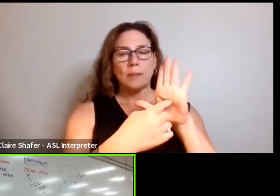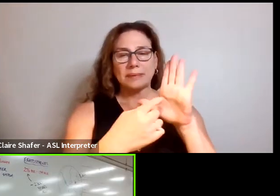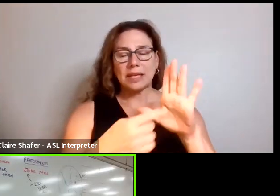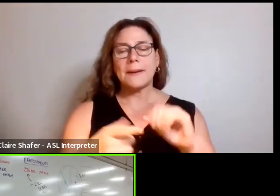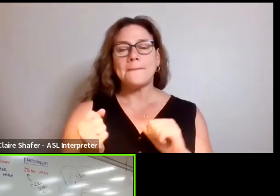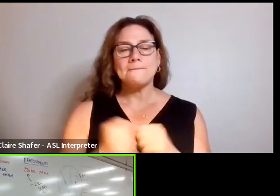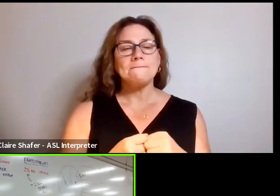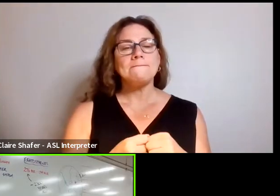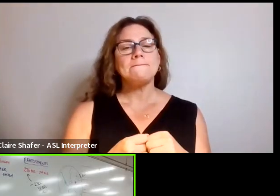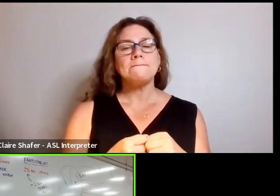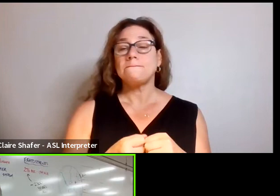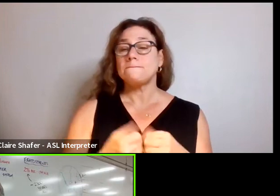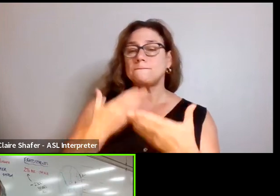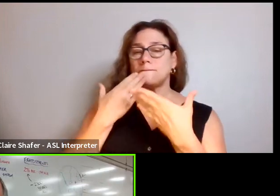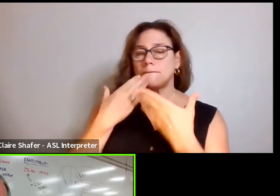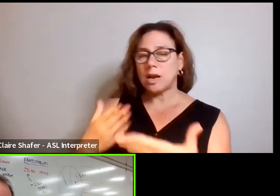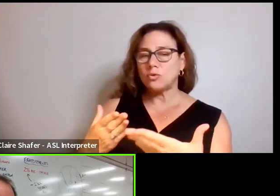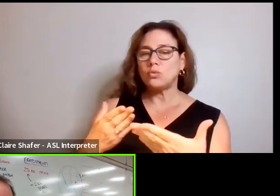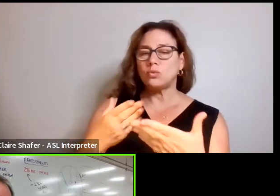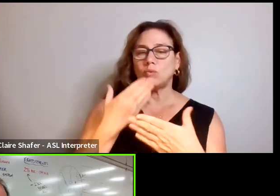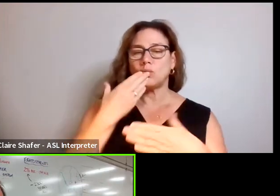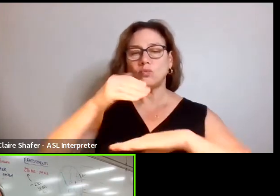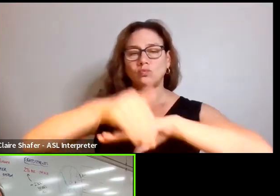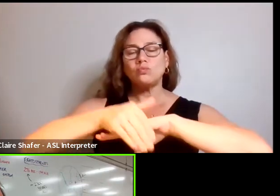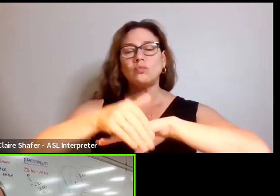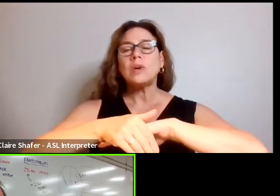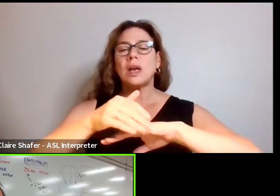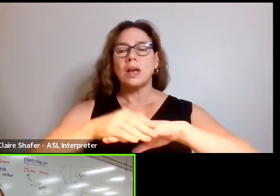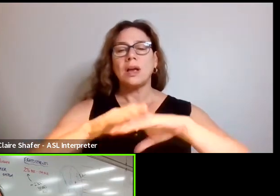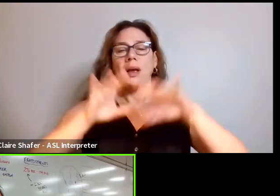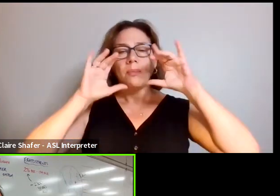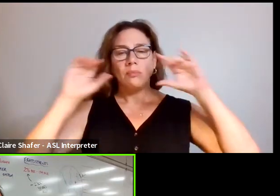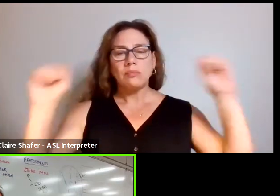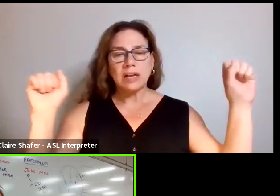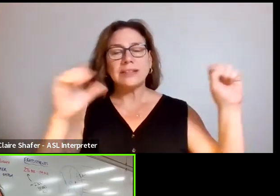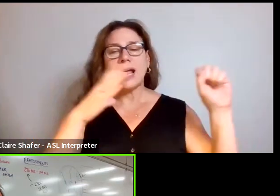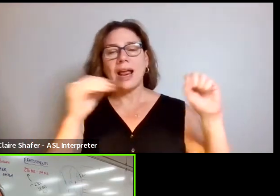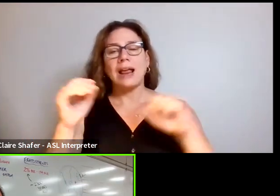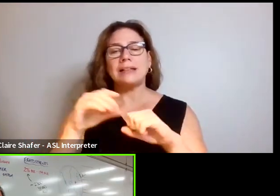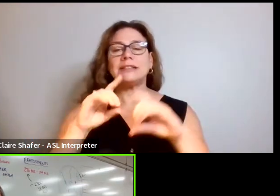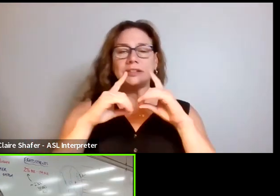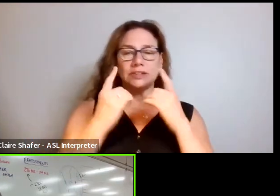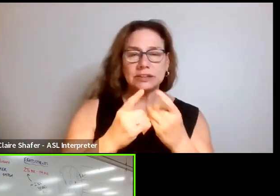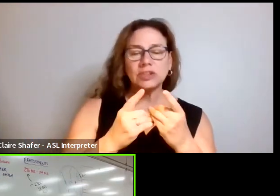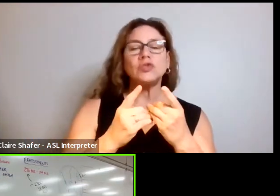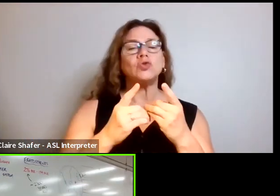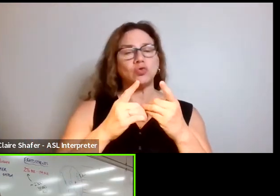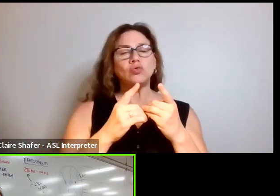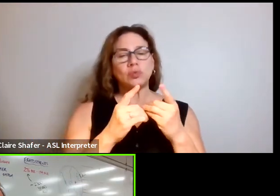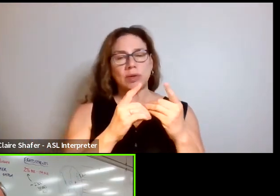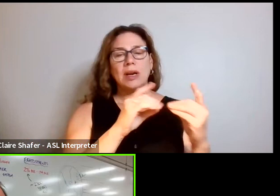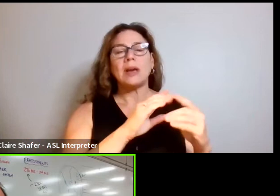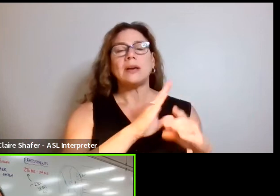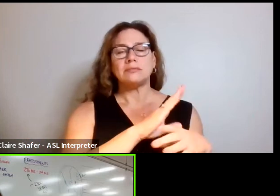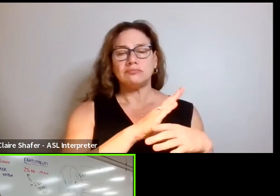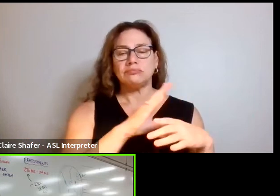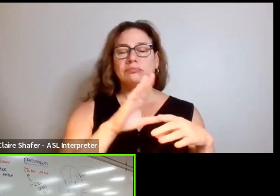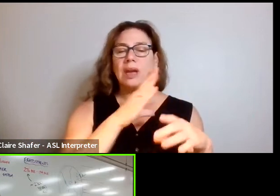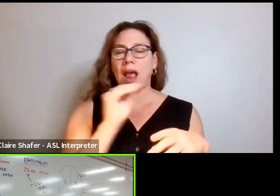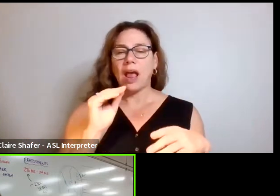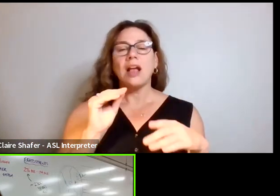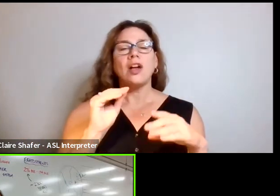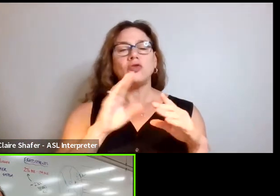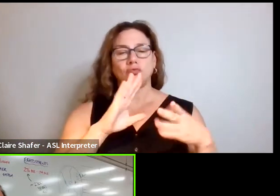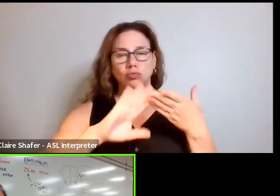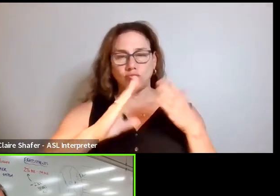Thank you. Good evening, President Land, members of the board, district cabinet, and community members. First of all, welcome back.